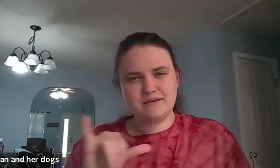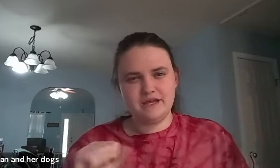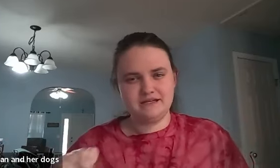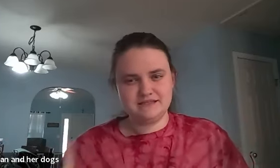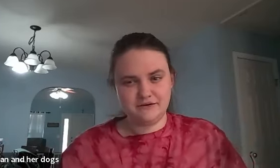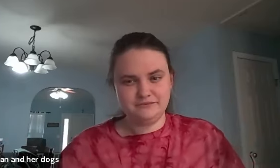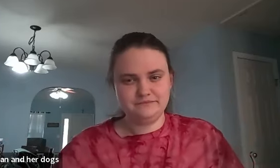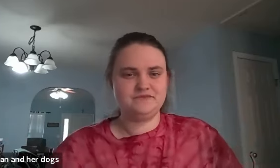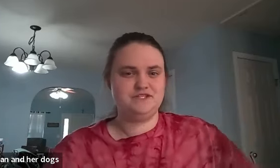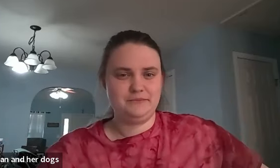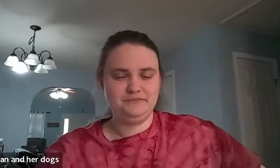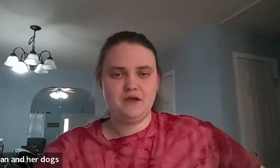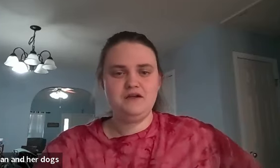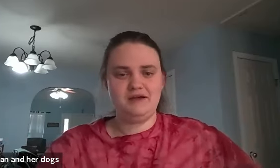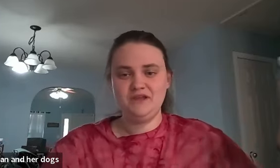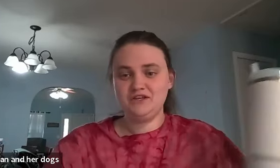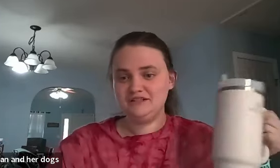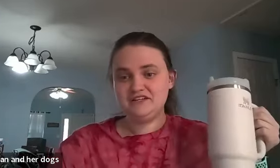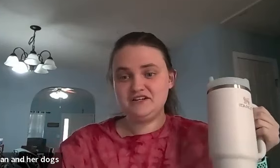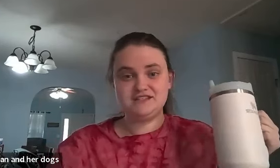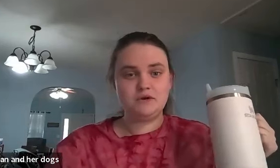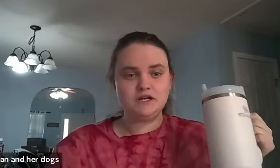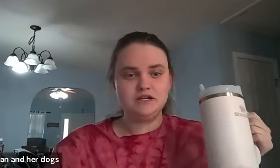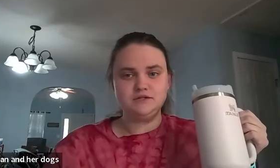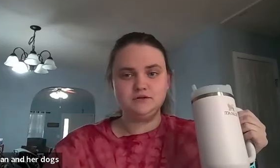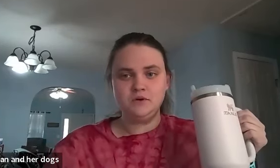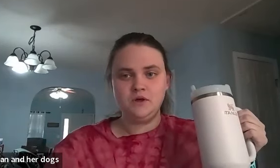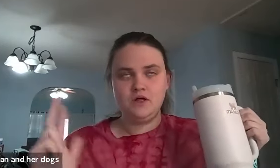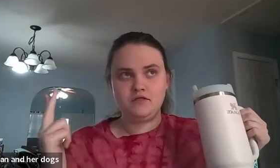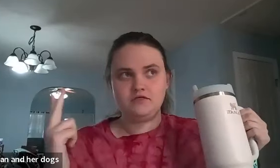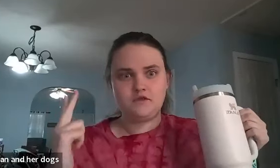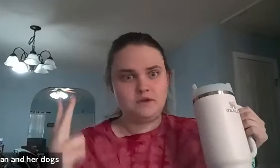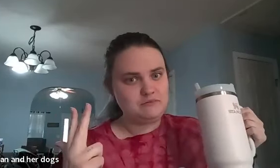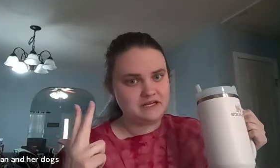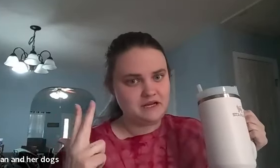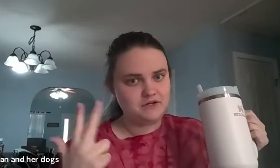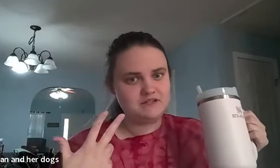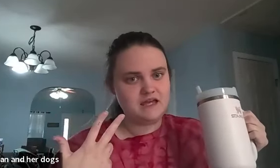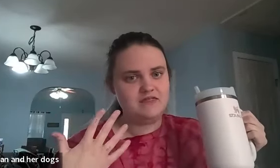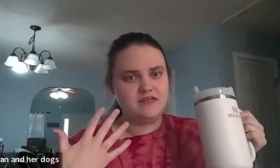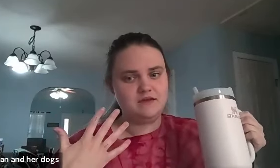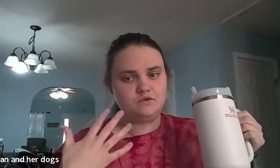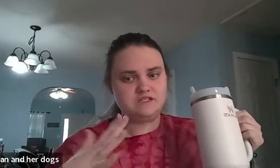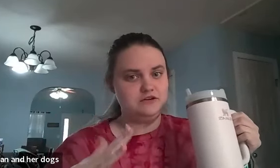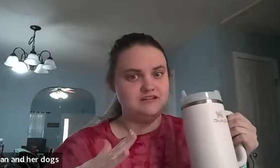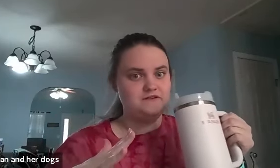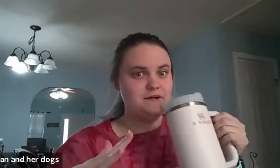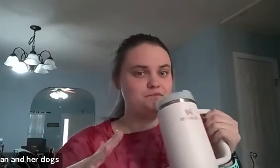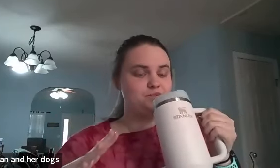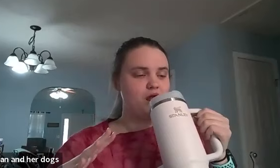same way in ASL. So, okay, y'all did good. So we're gonna do three more big numbers and then we'll see how you guys are feeling. All